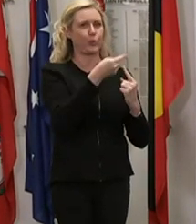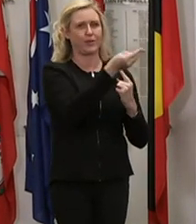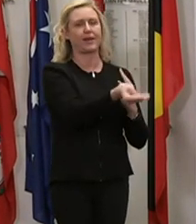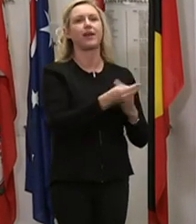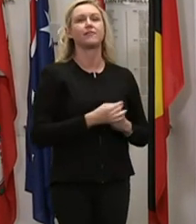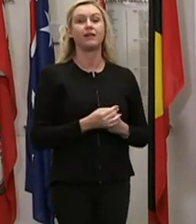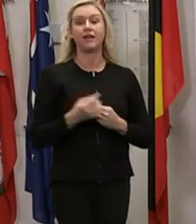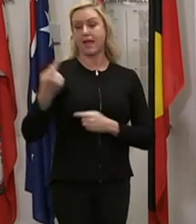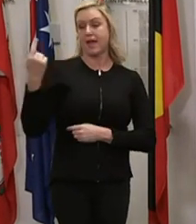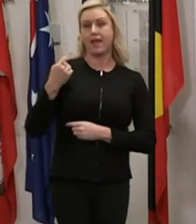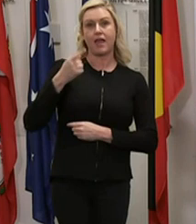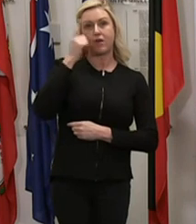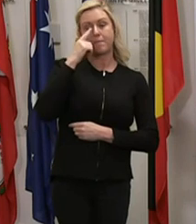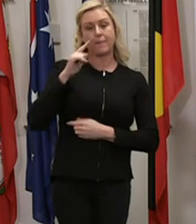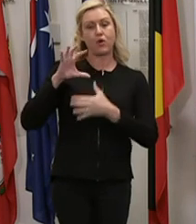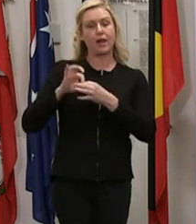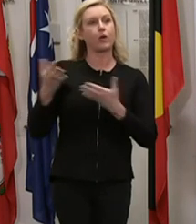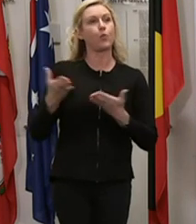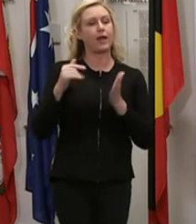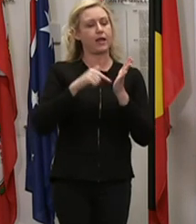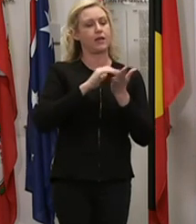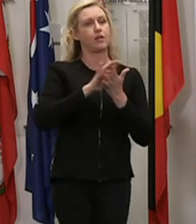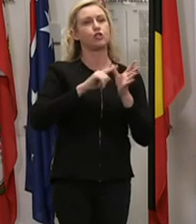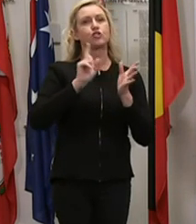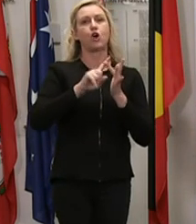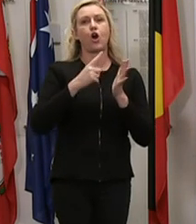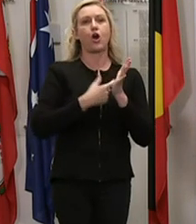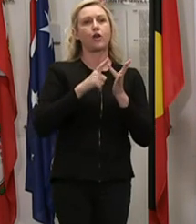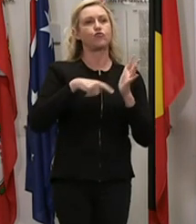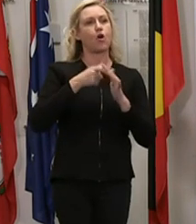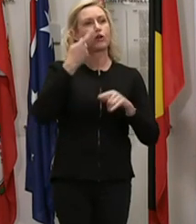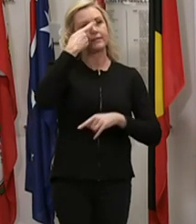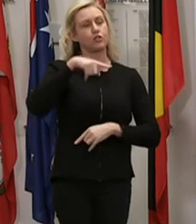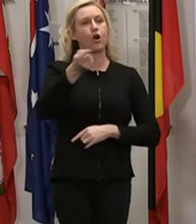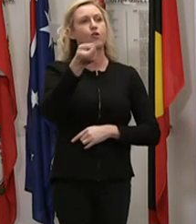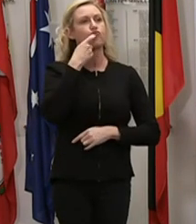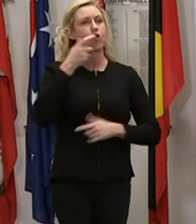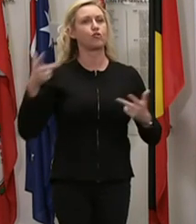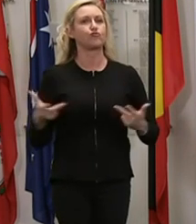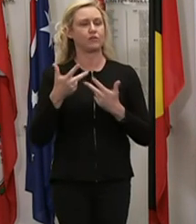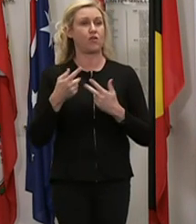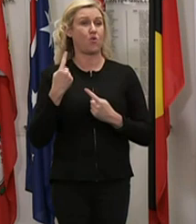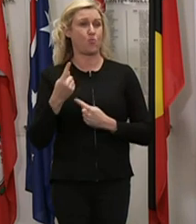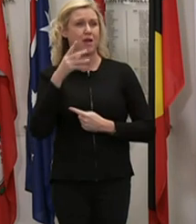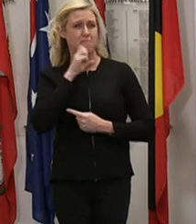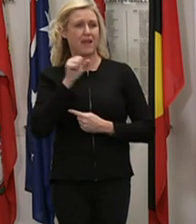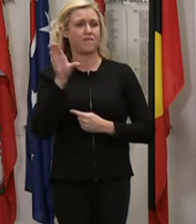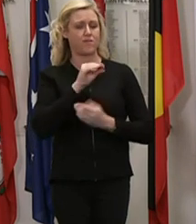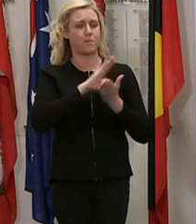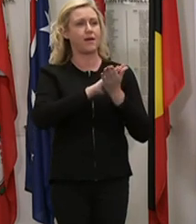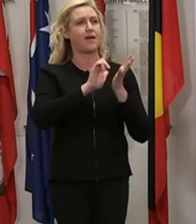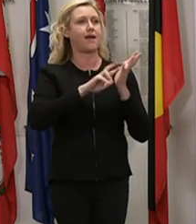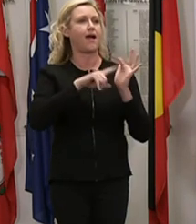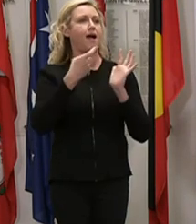are associated with the Thai Rock restaurant cluster, and these include 1 man in his 60s from Hunter, New England, who is a